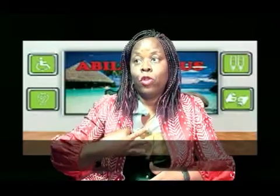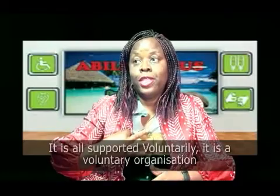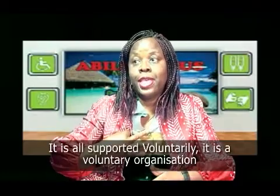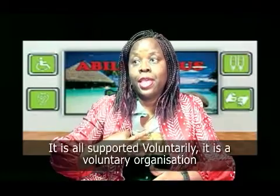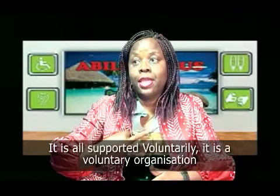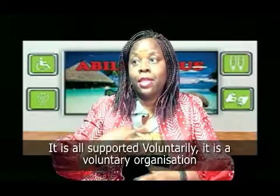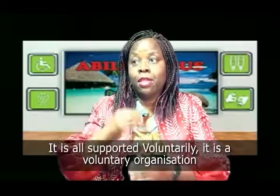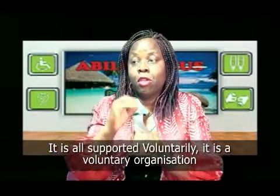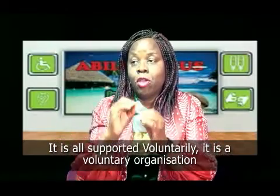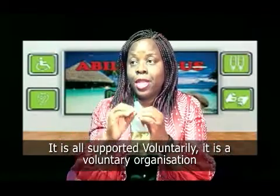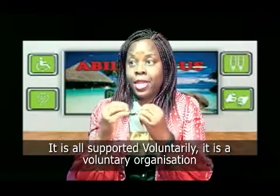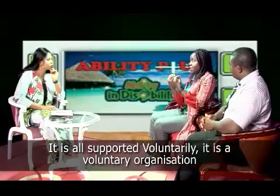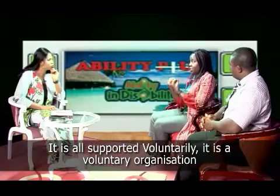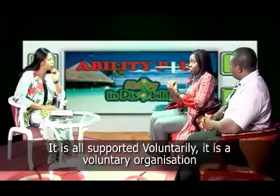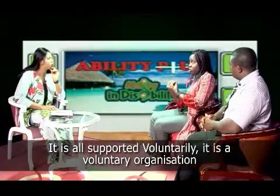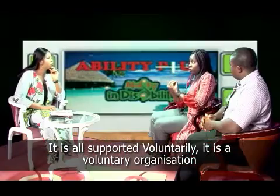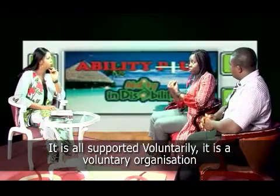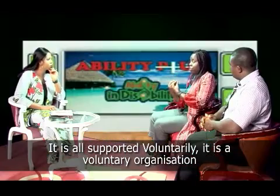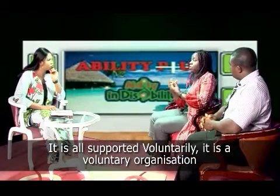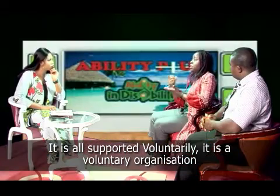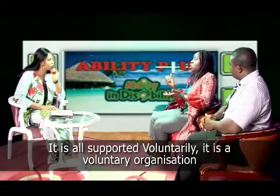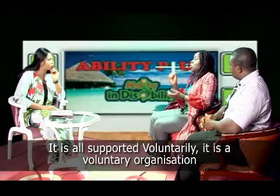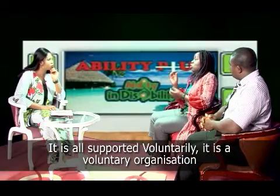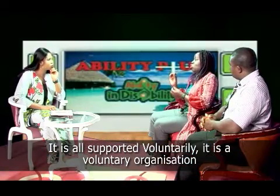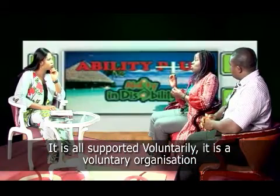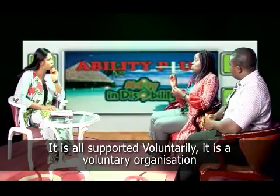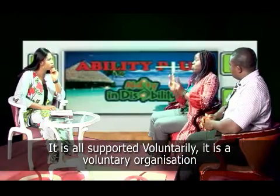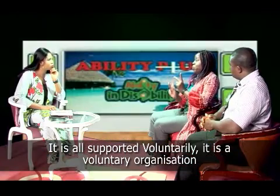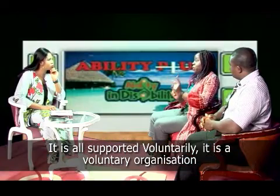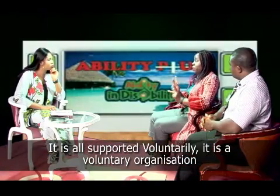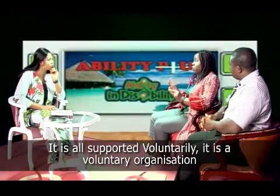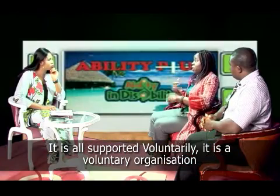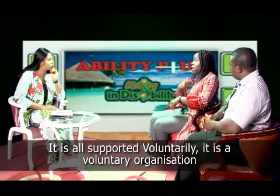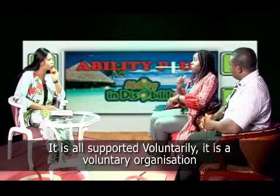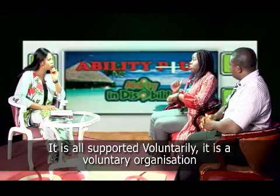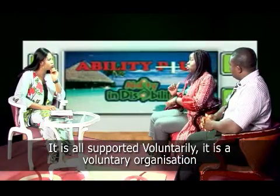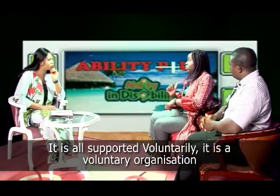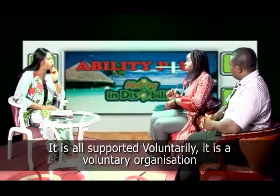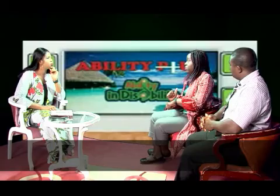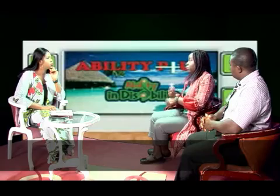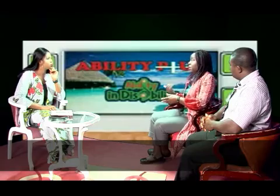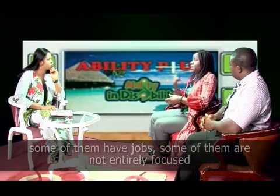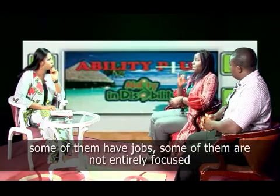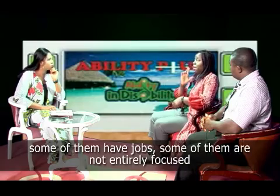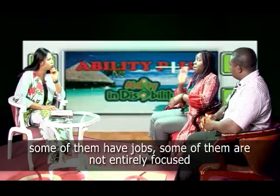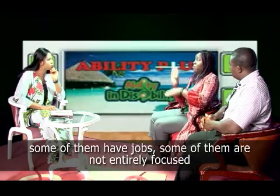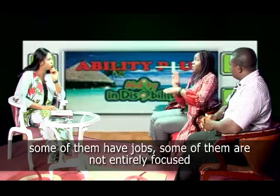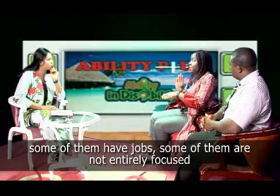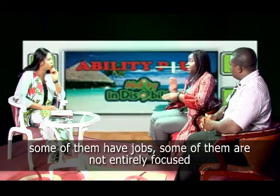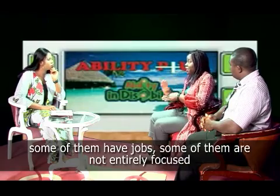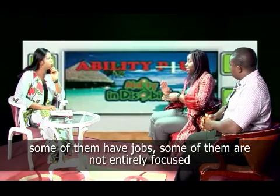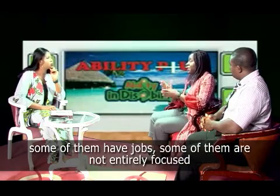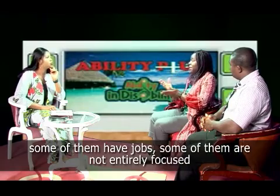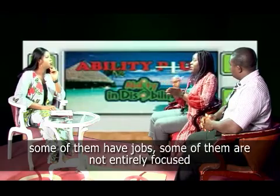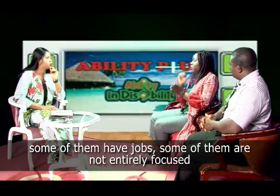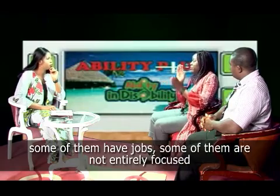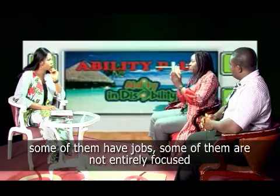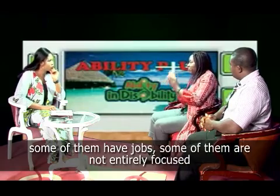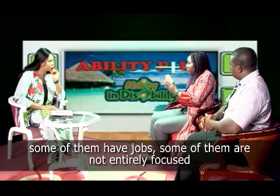It is all supported voluntarily. It's a voluntary organization. Some of them have jobs, some are